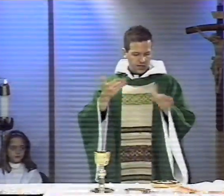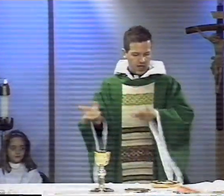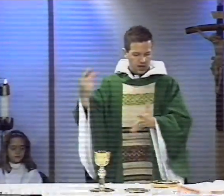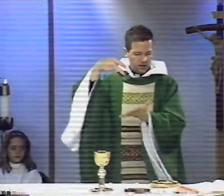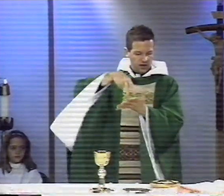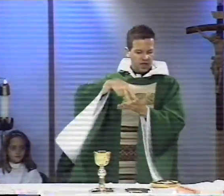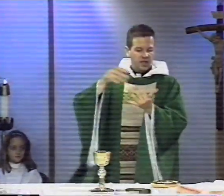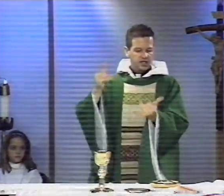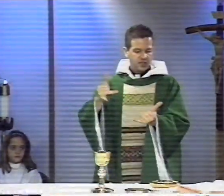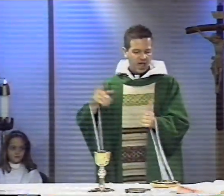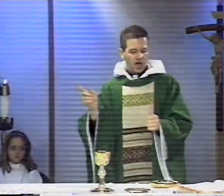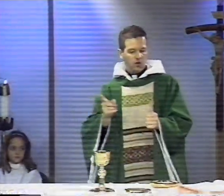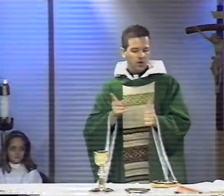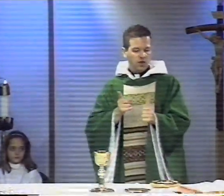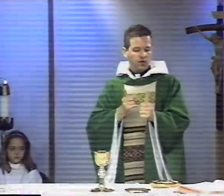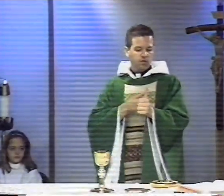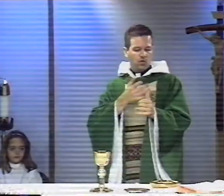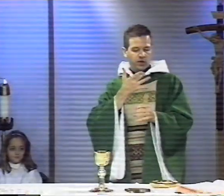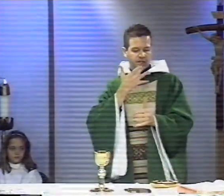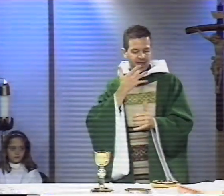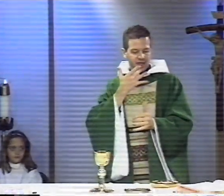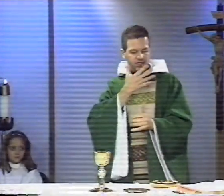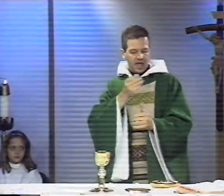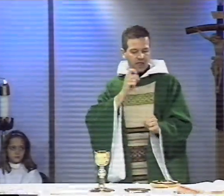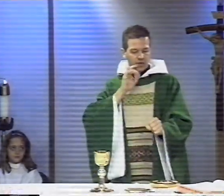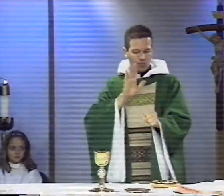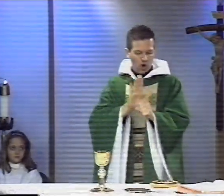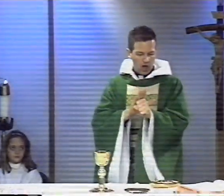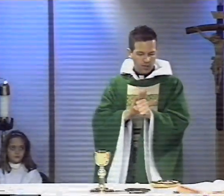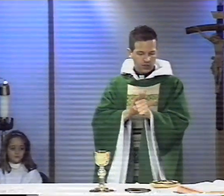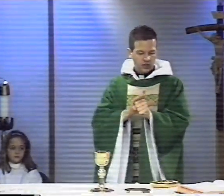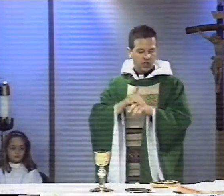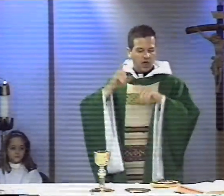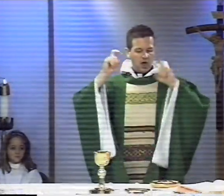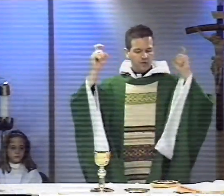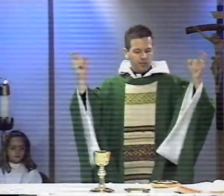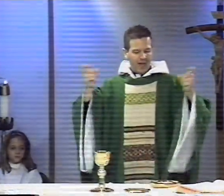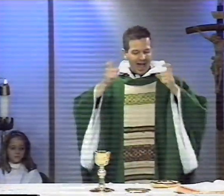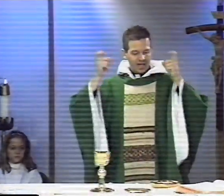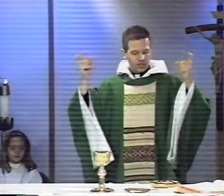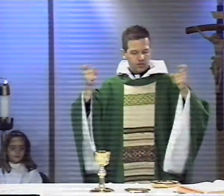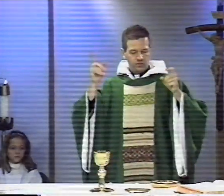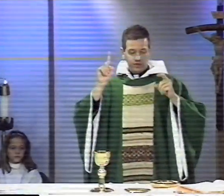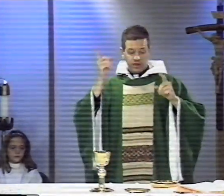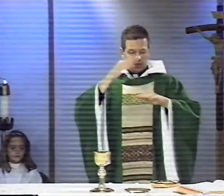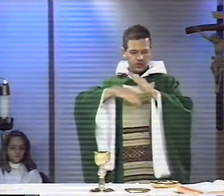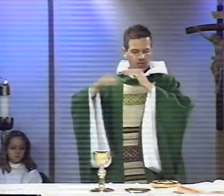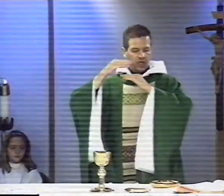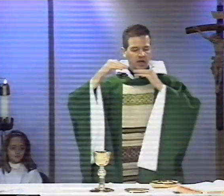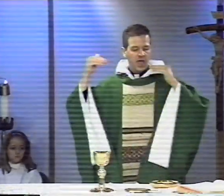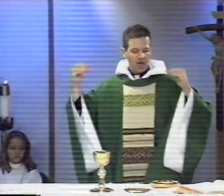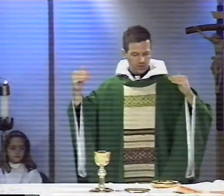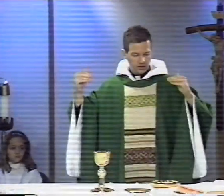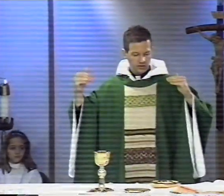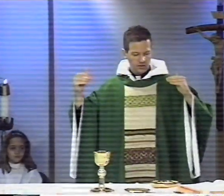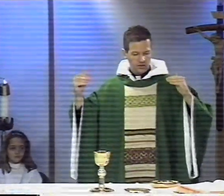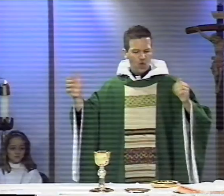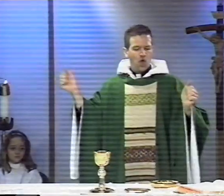dead, is now the foretaste and the promise of the Paschal feast in heaven.